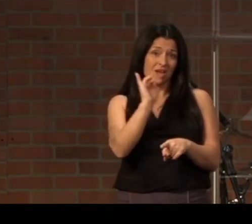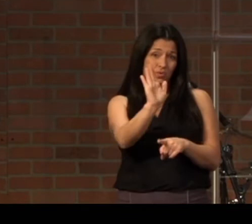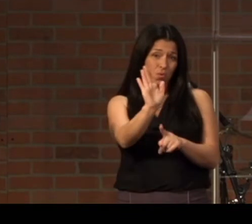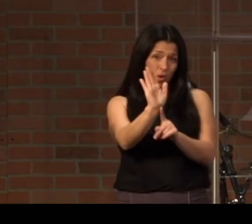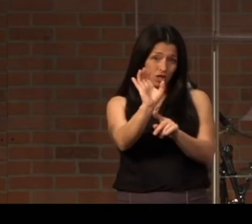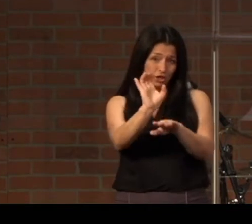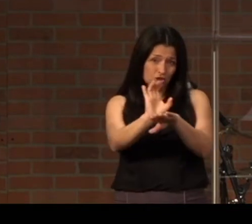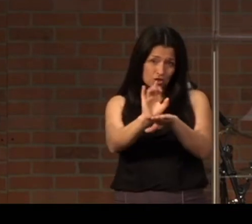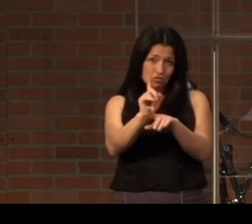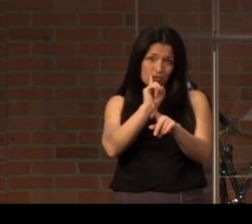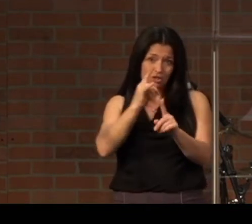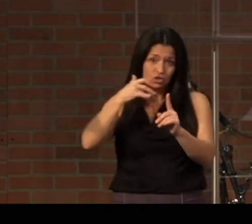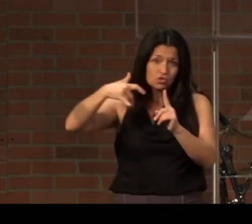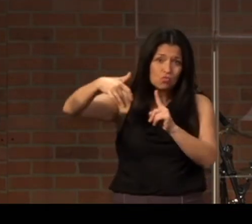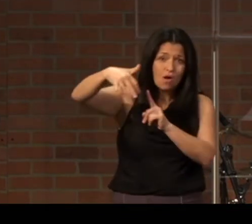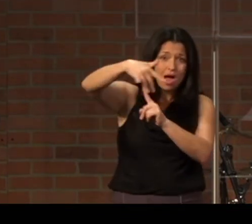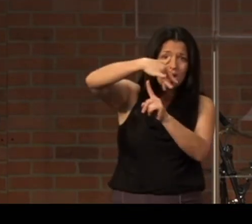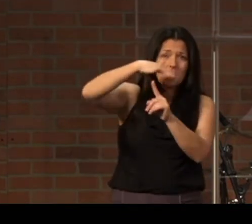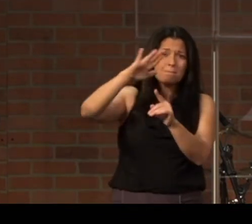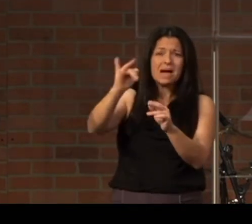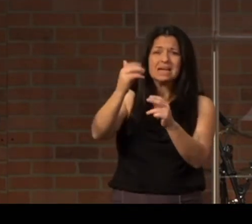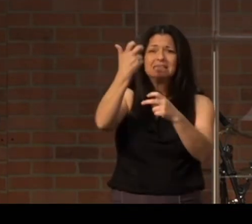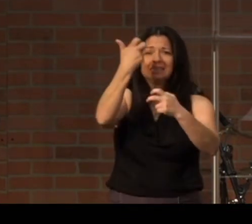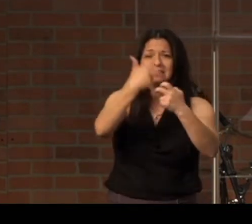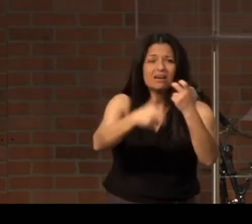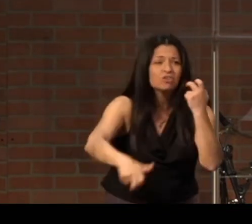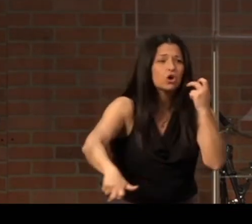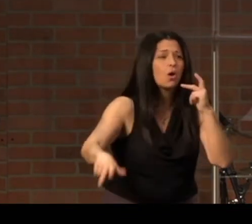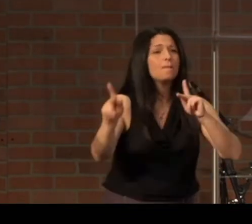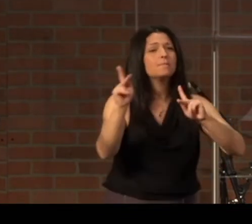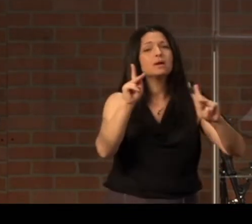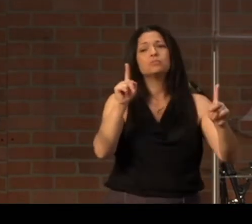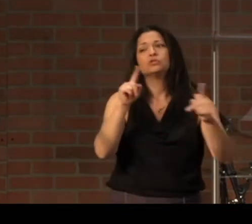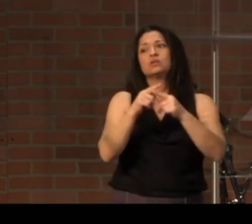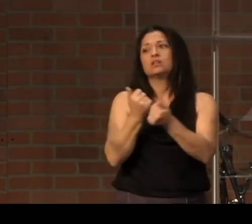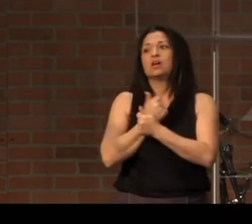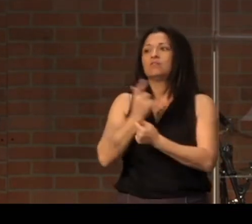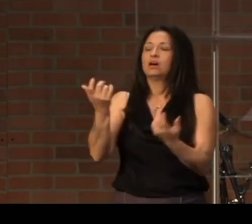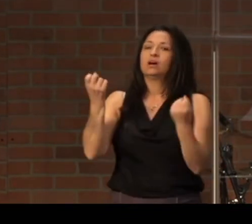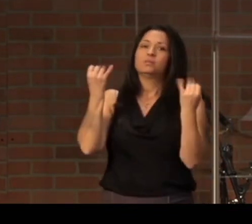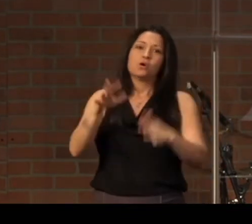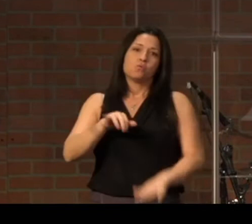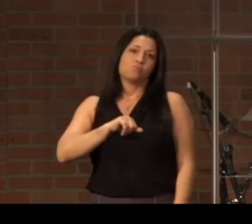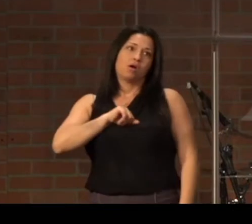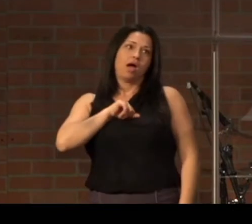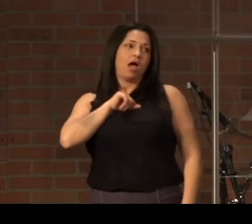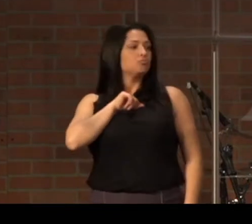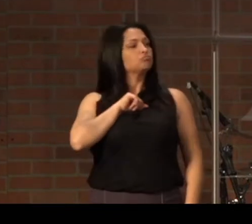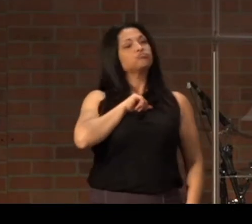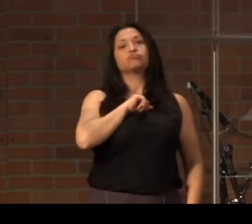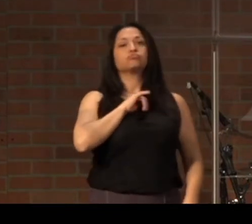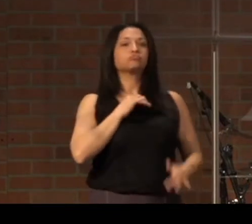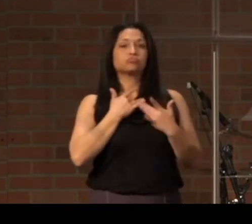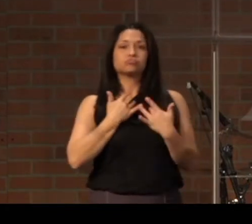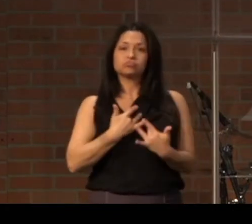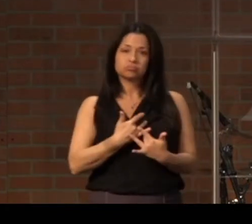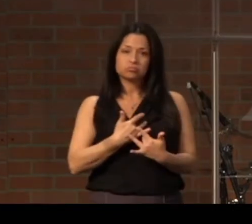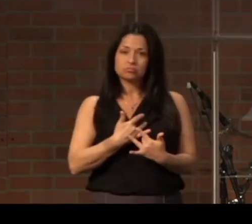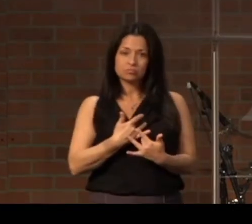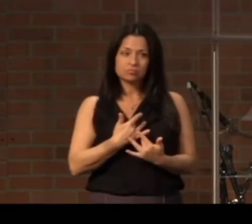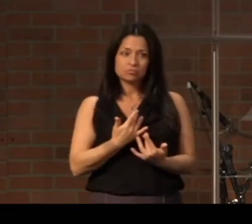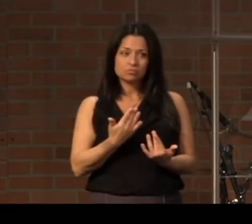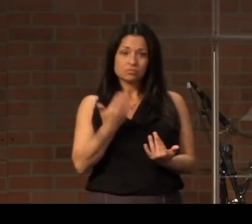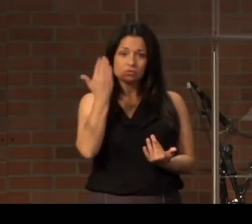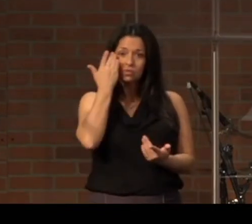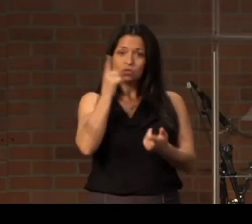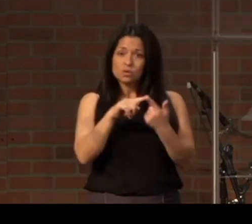it? You're surrounded by difficult people to love. There's proud hearts and dirty feet. You know what